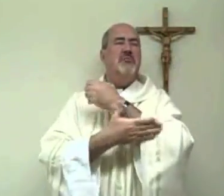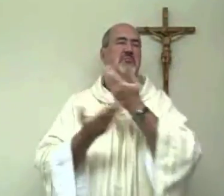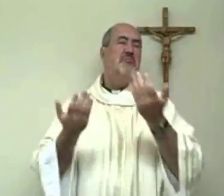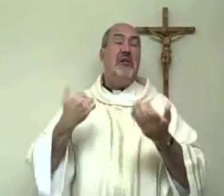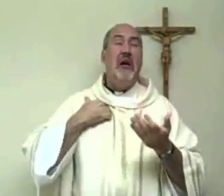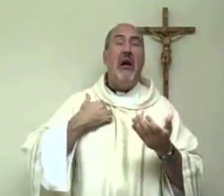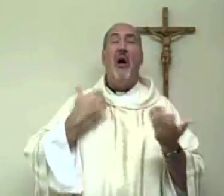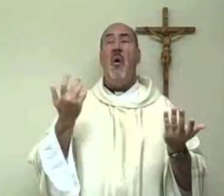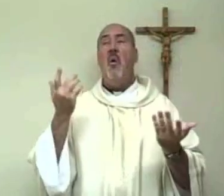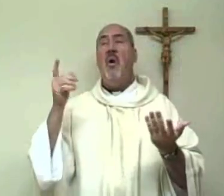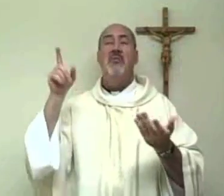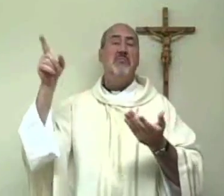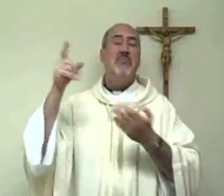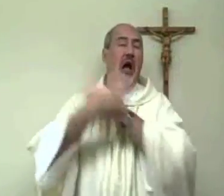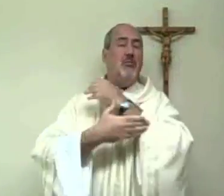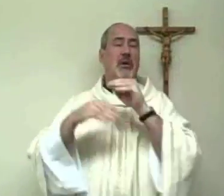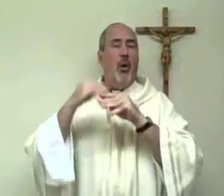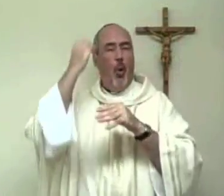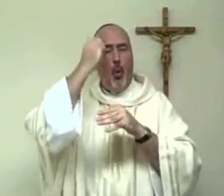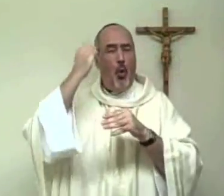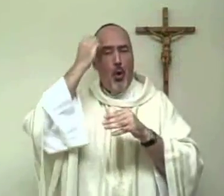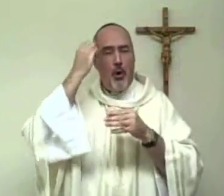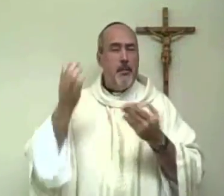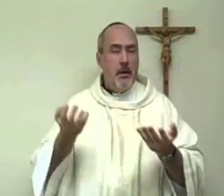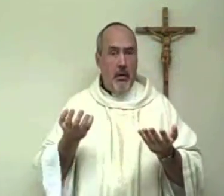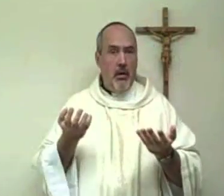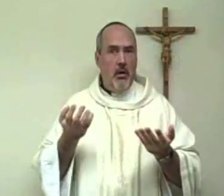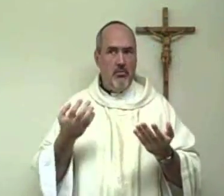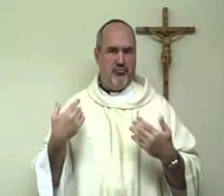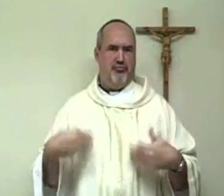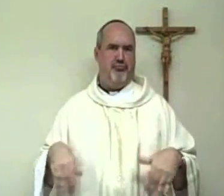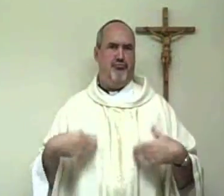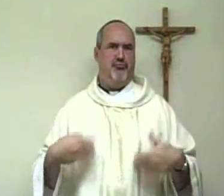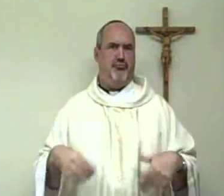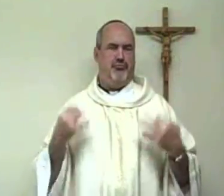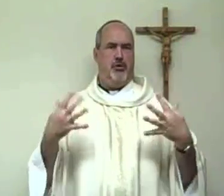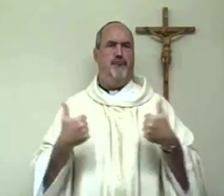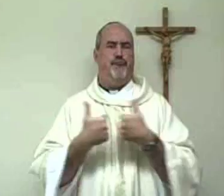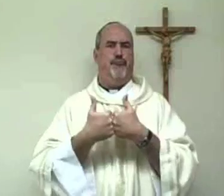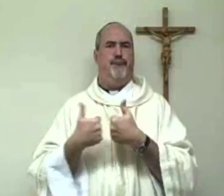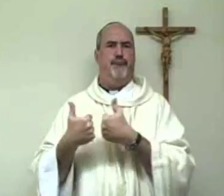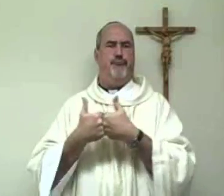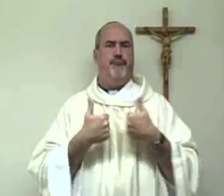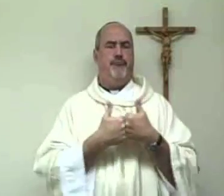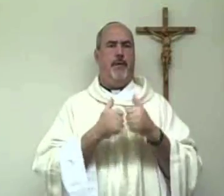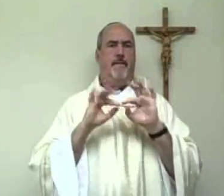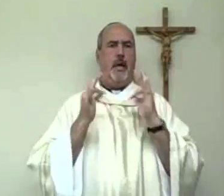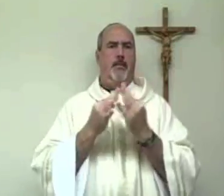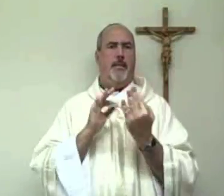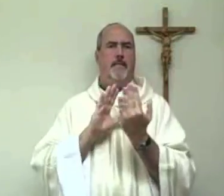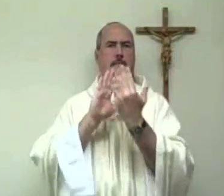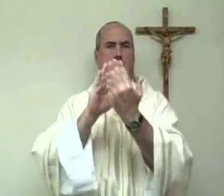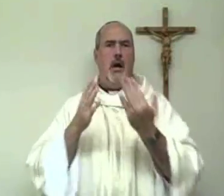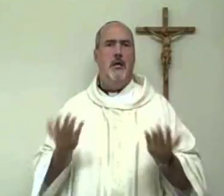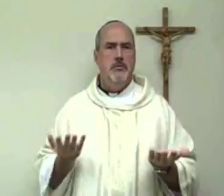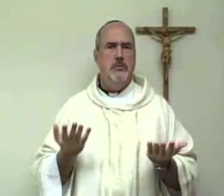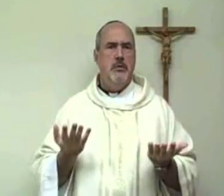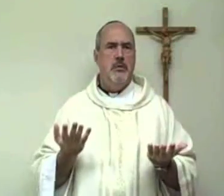When we look around the world, our society, or in other cultures and countries around the world, we can see that the